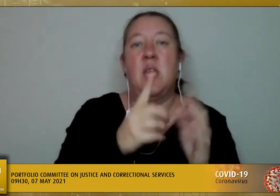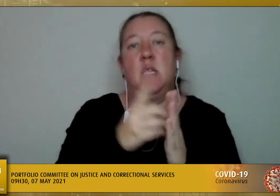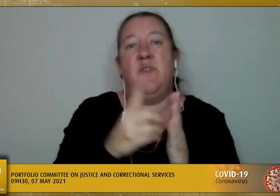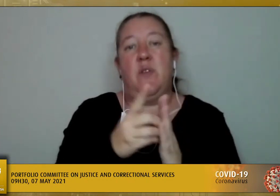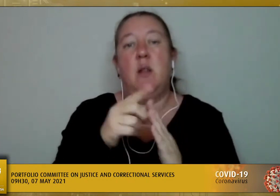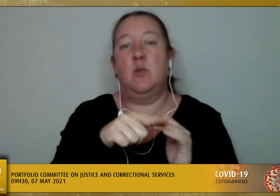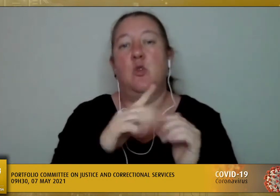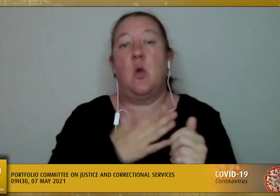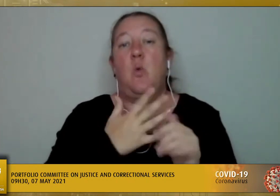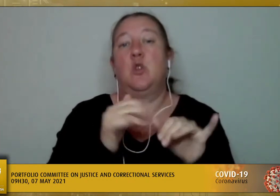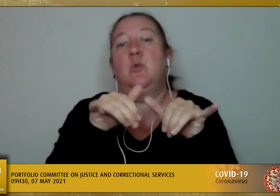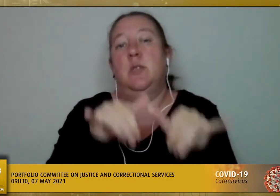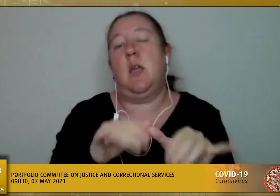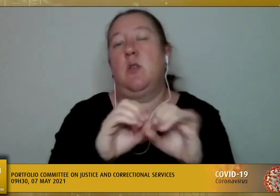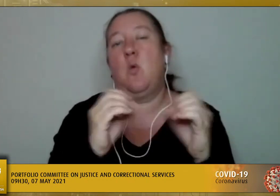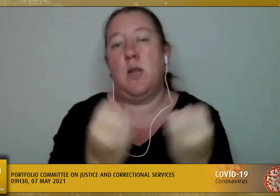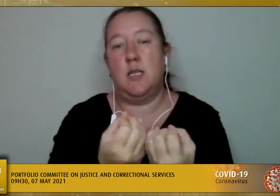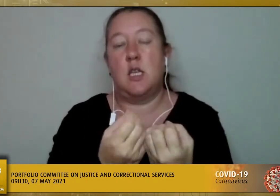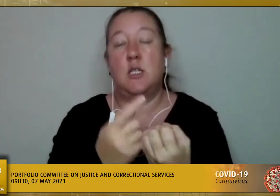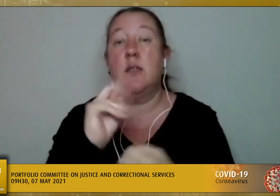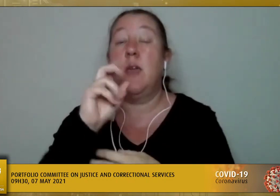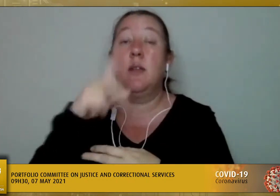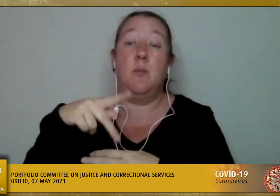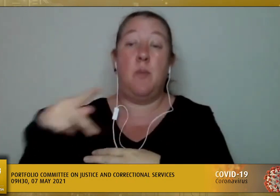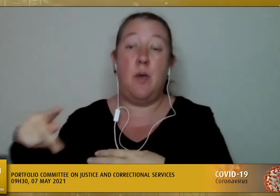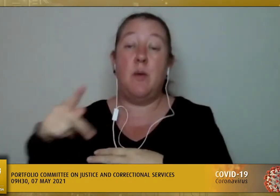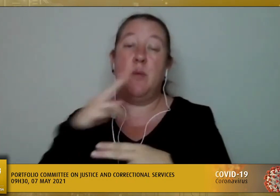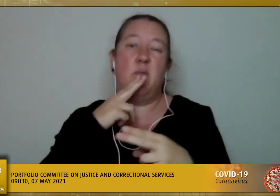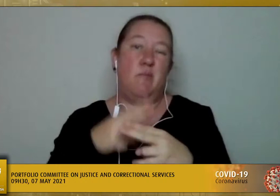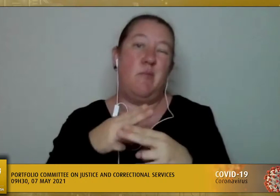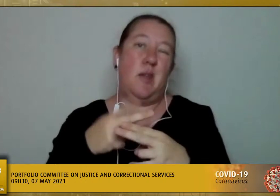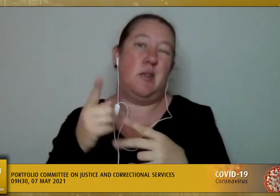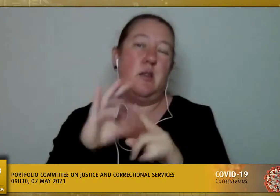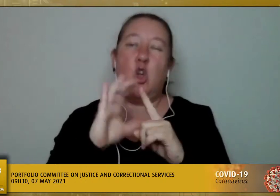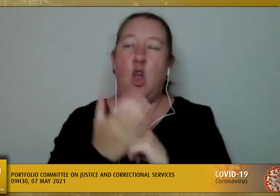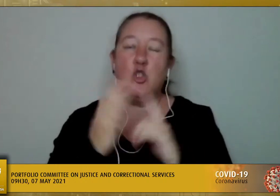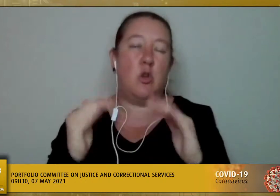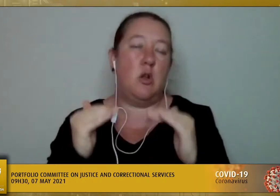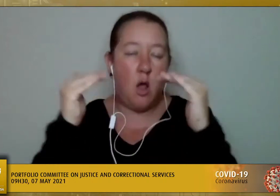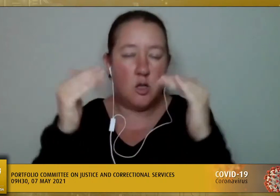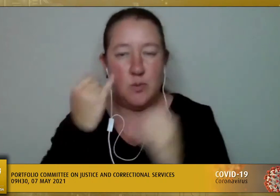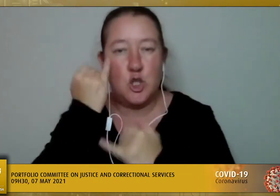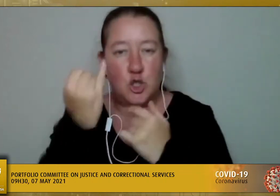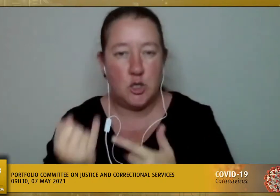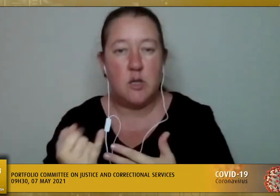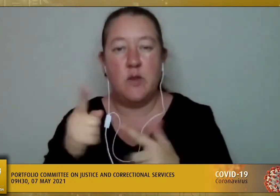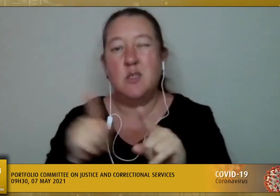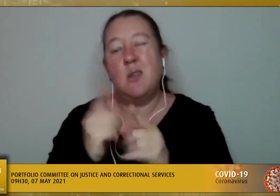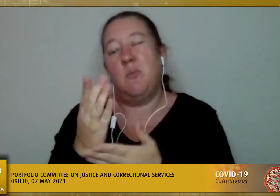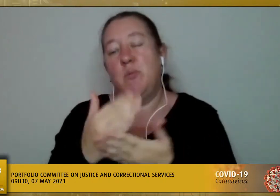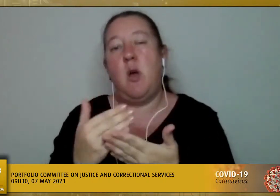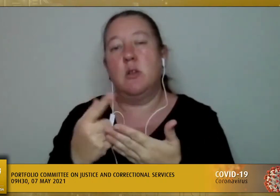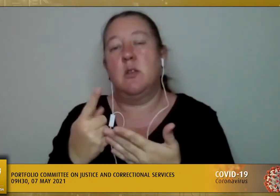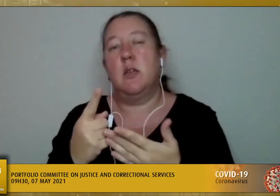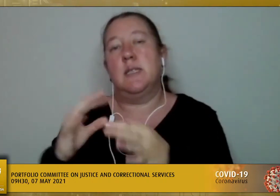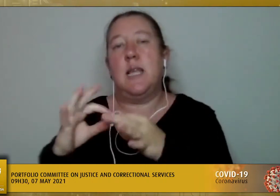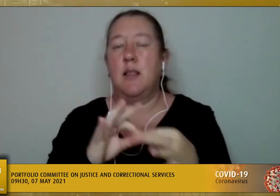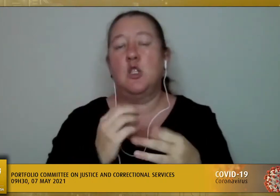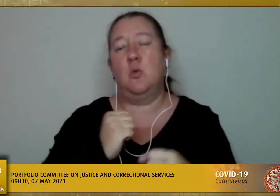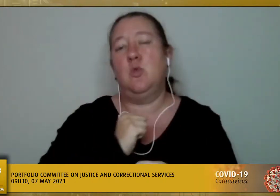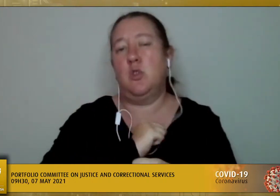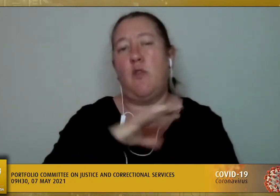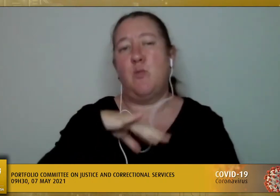so that they want to stay in the organization and the NDP mentioned our cultural enhancement initiative which is also part of this which is linked to staff morale